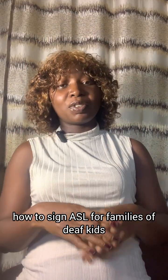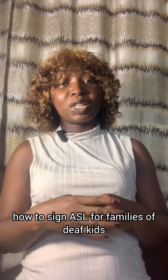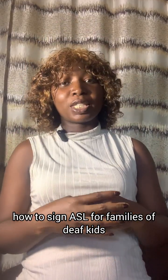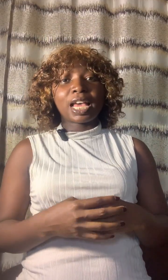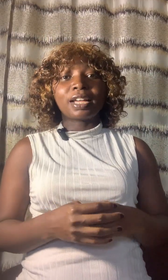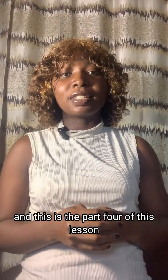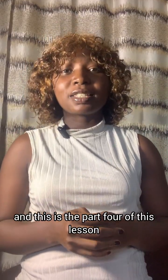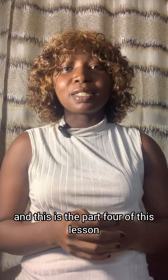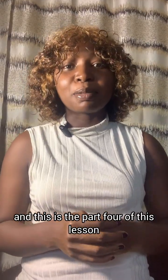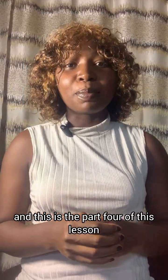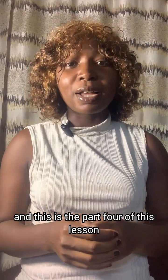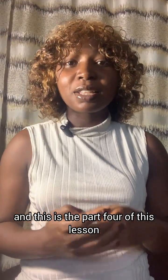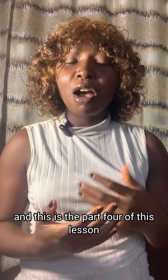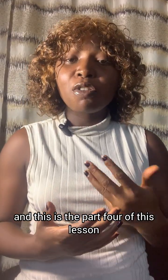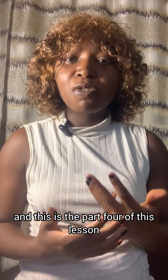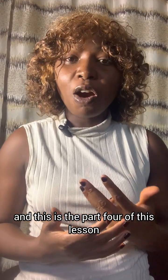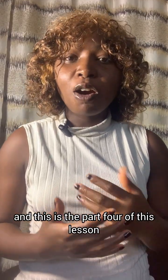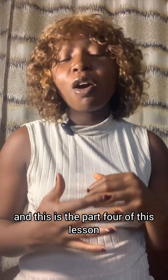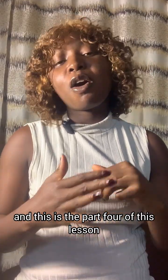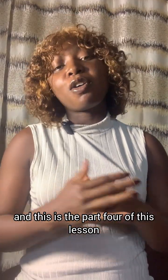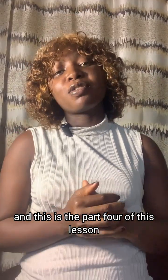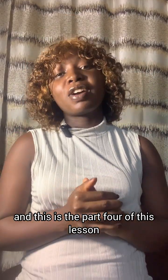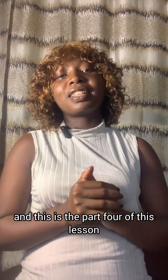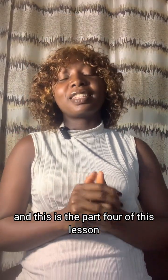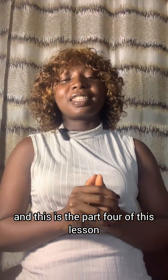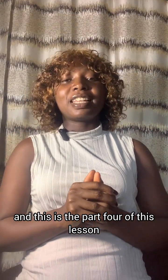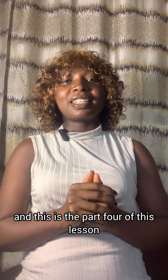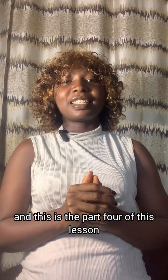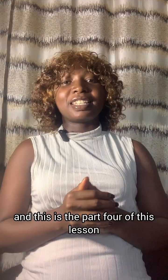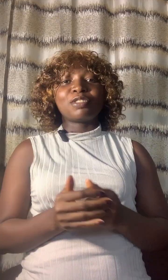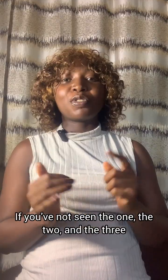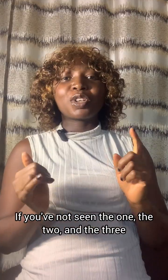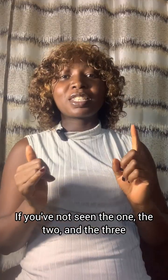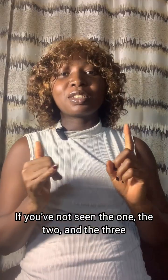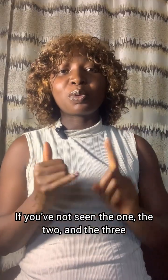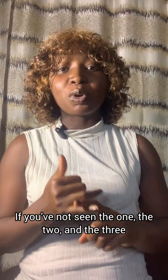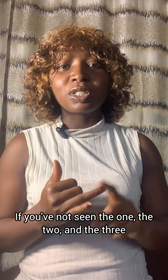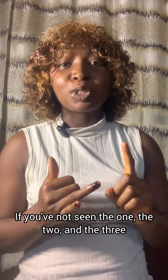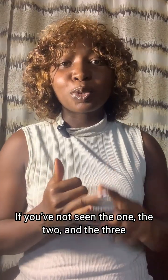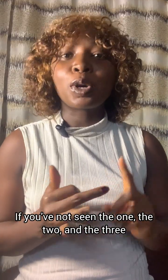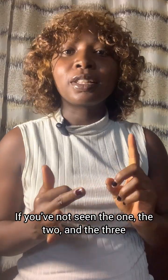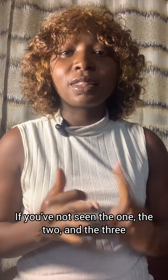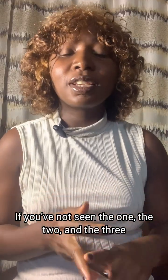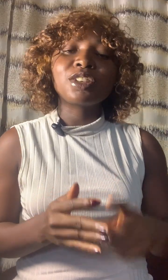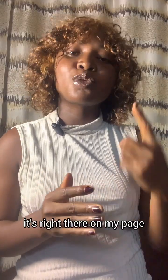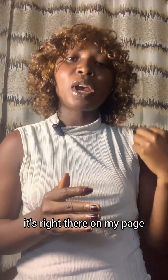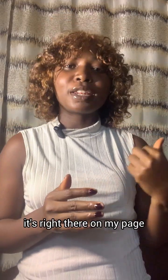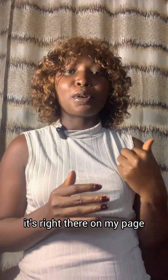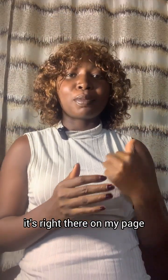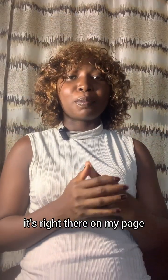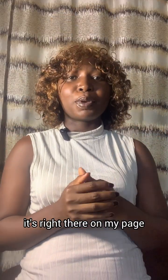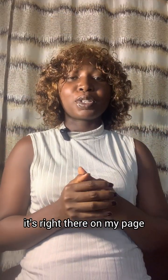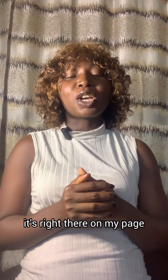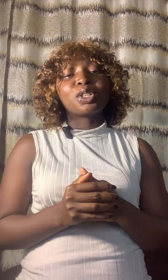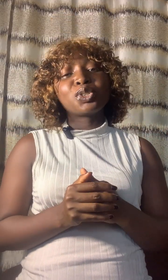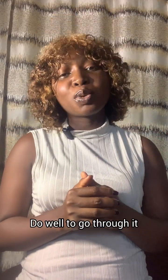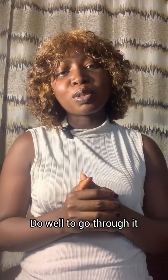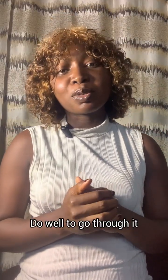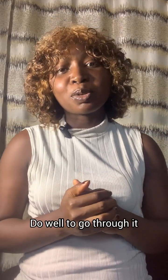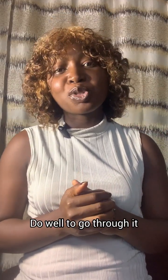kids. And this is the part 4 of this lesson. If you've not seen the 1, the 2, and the 3, is right there on my page. Do well to go